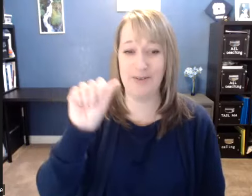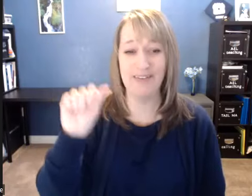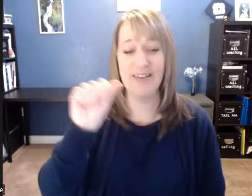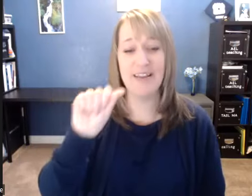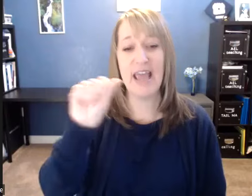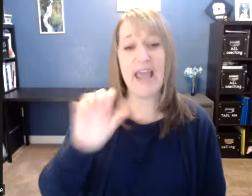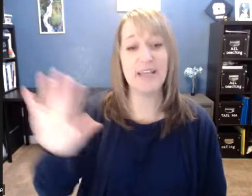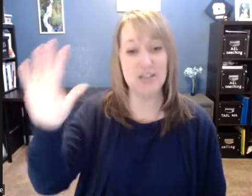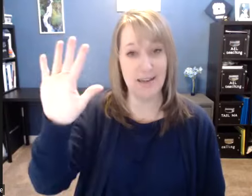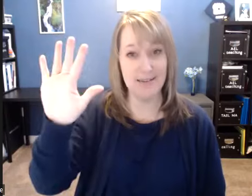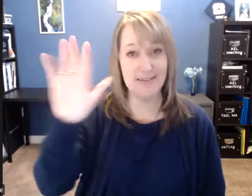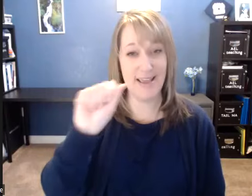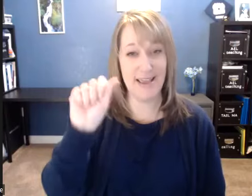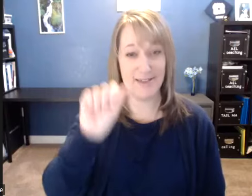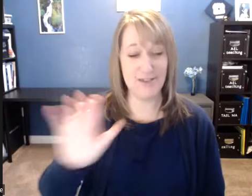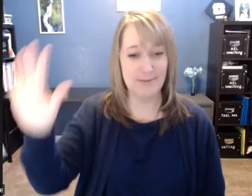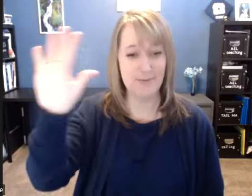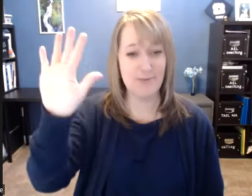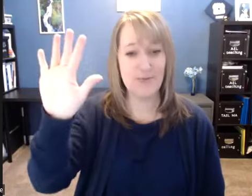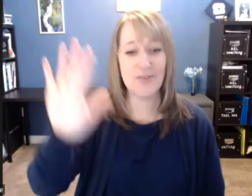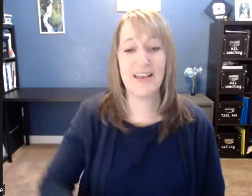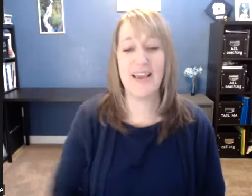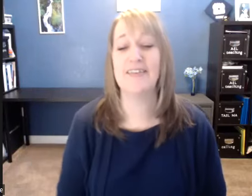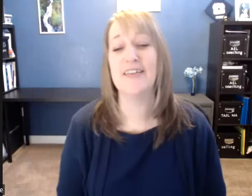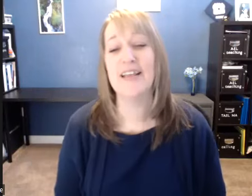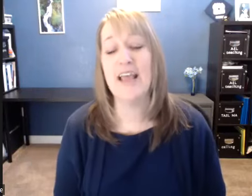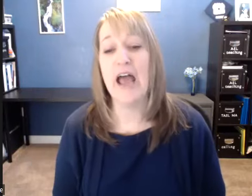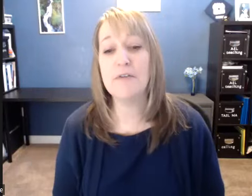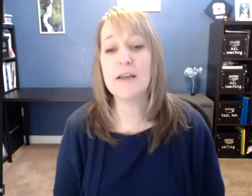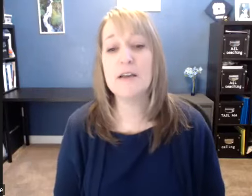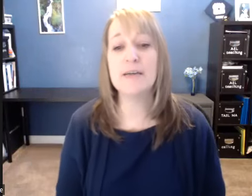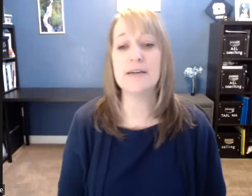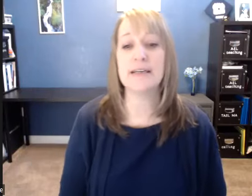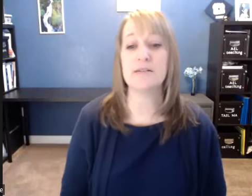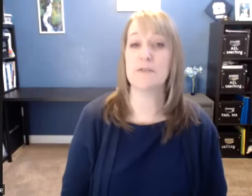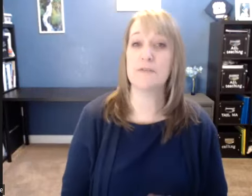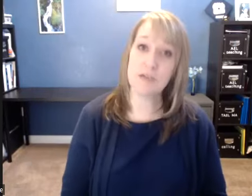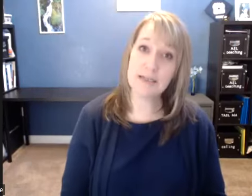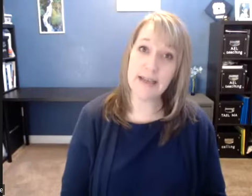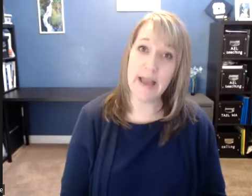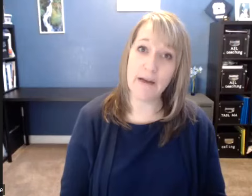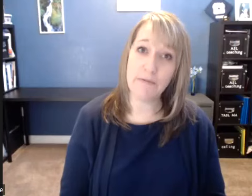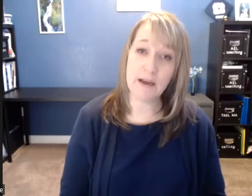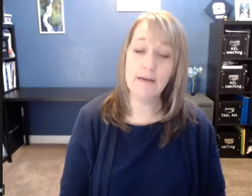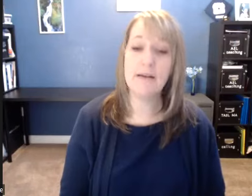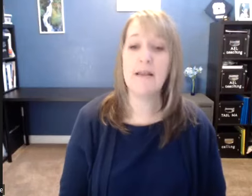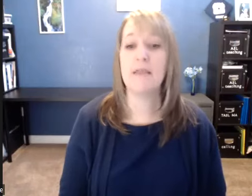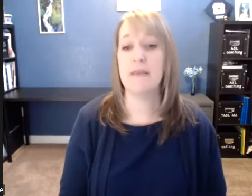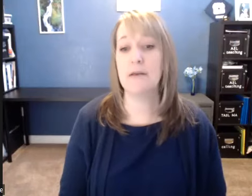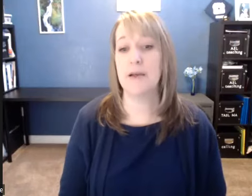well. Asia, Asia. Okay. African American. So you're first going to sign Africa, then